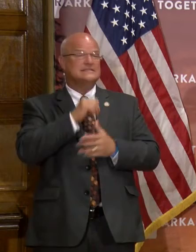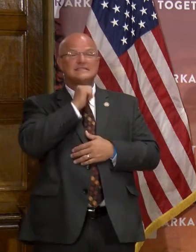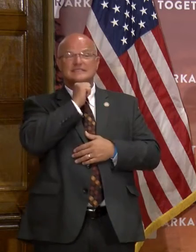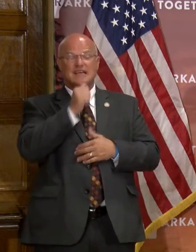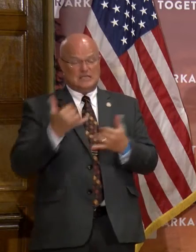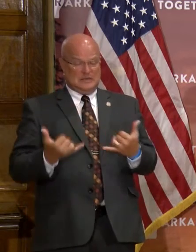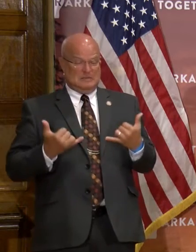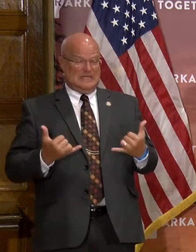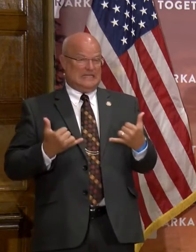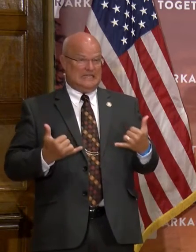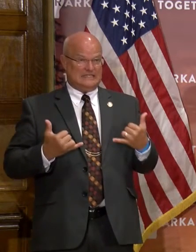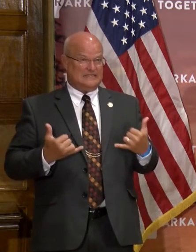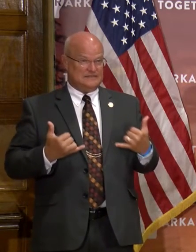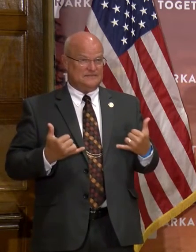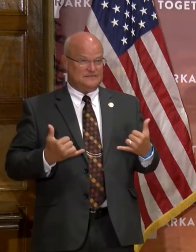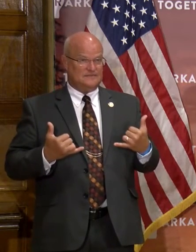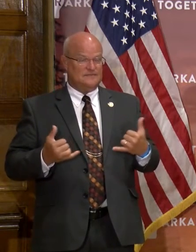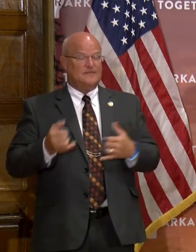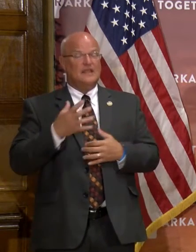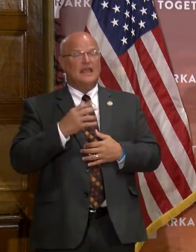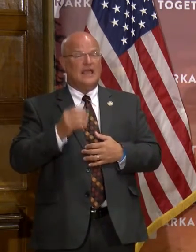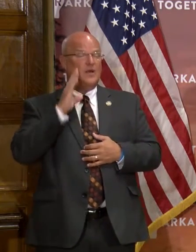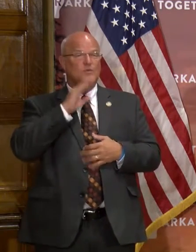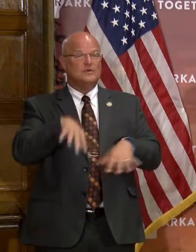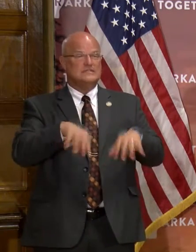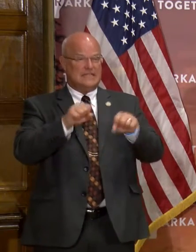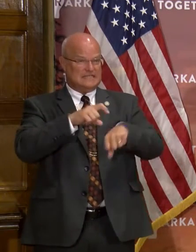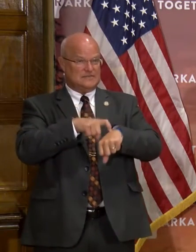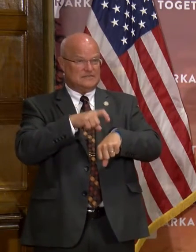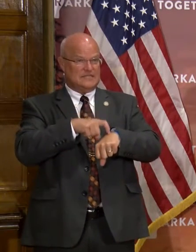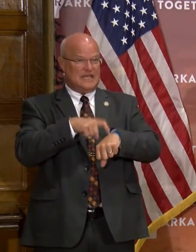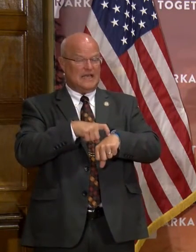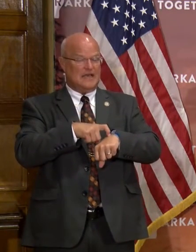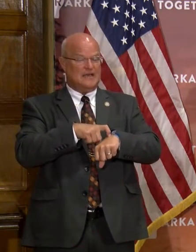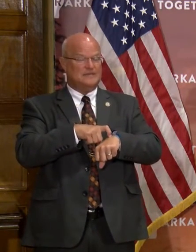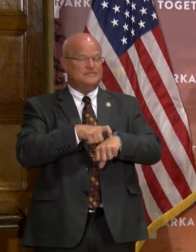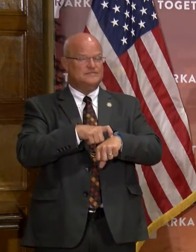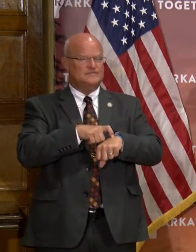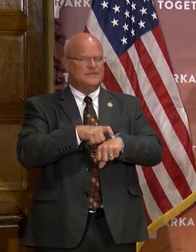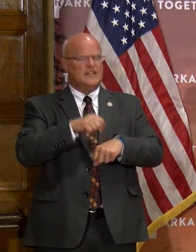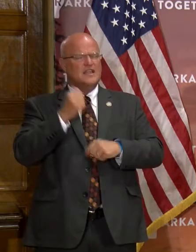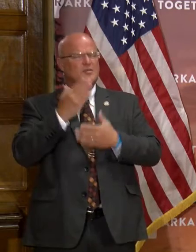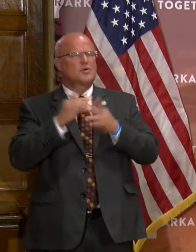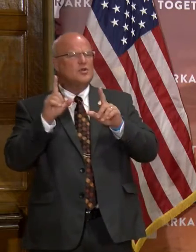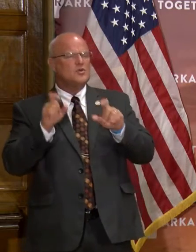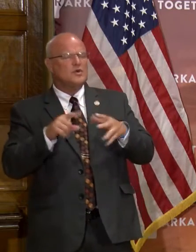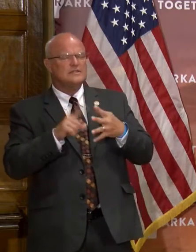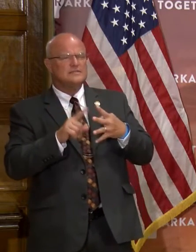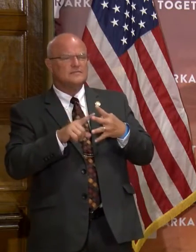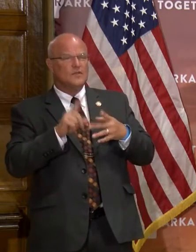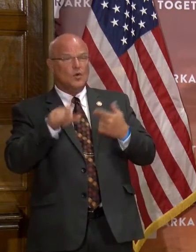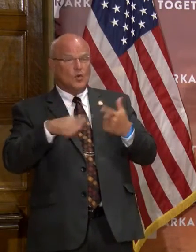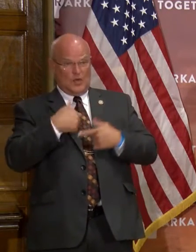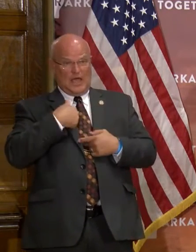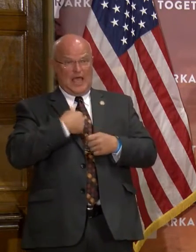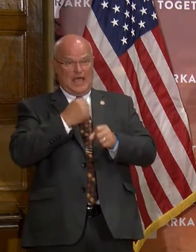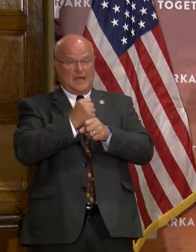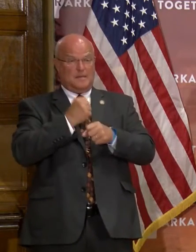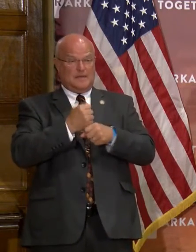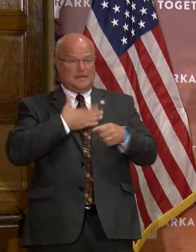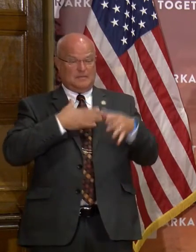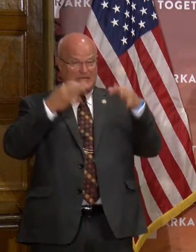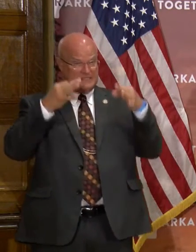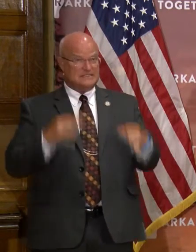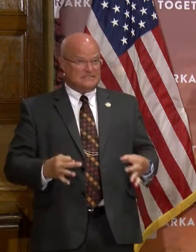be immediate, though, and it will take some time. Another part of your question was, when will I make